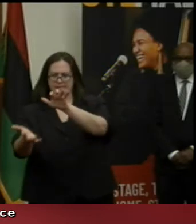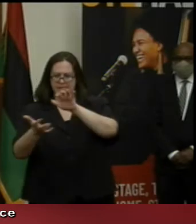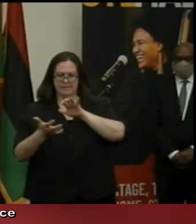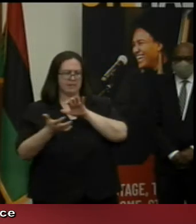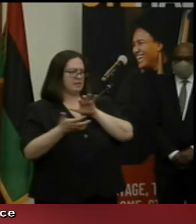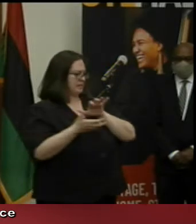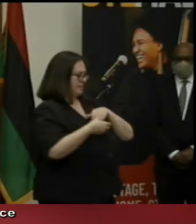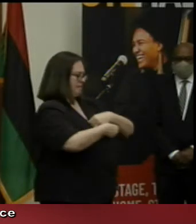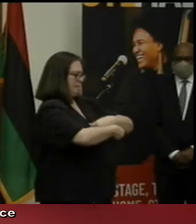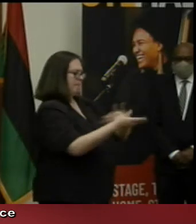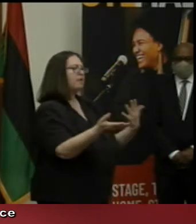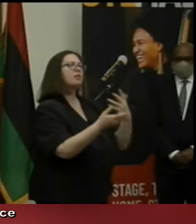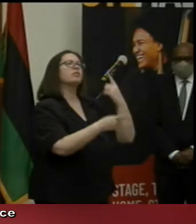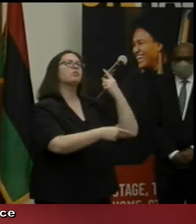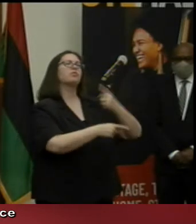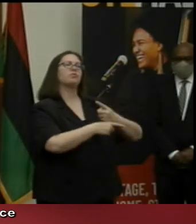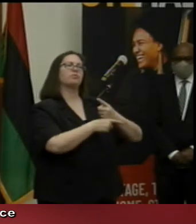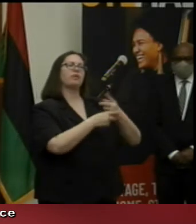in our community.